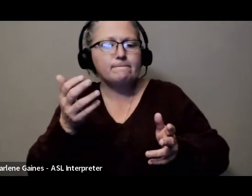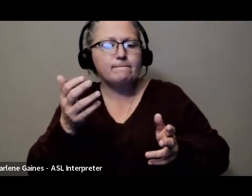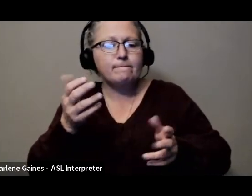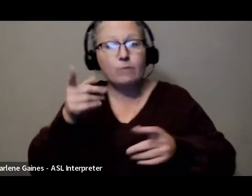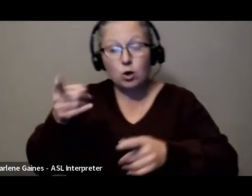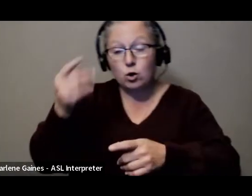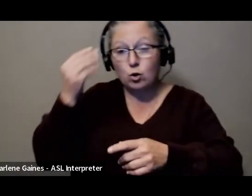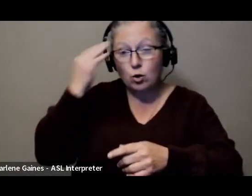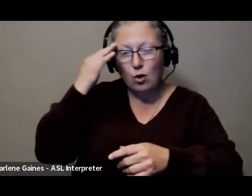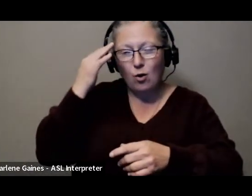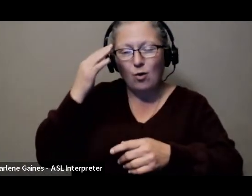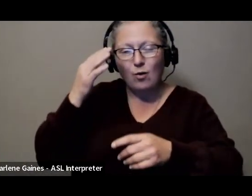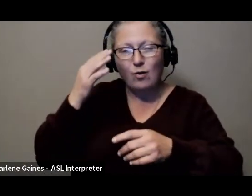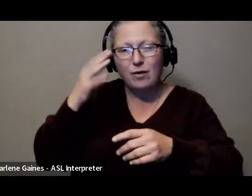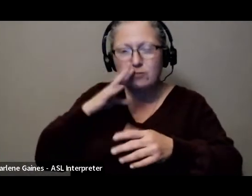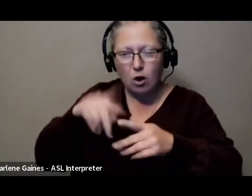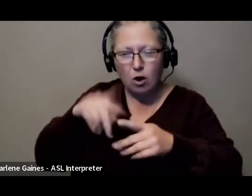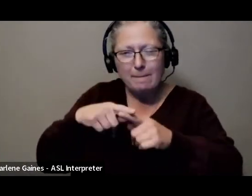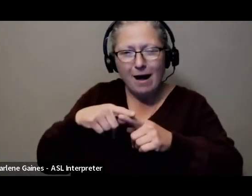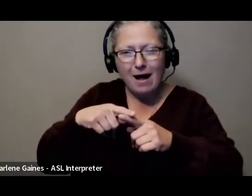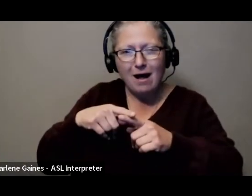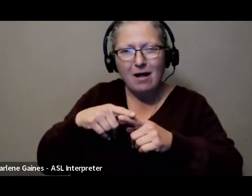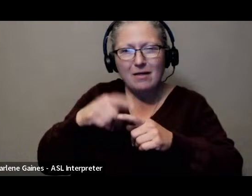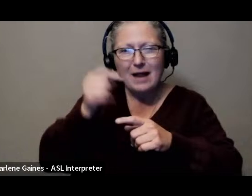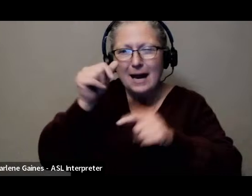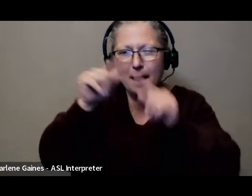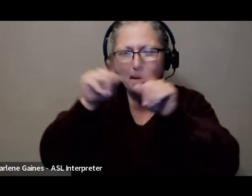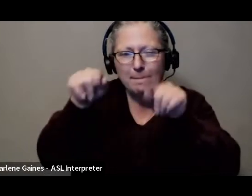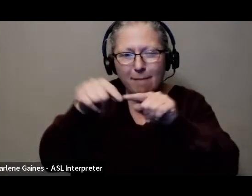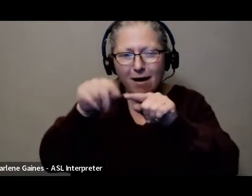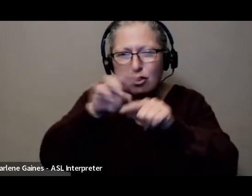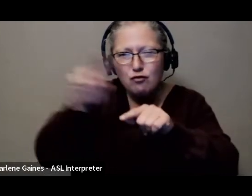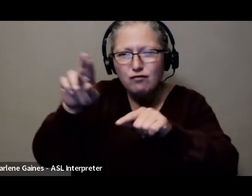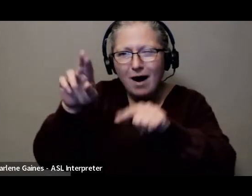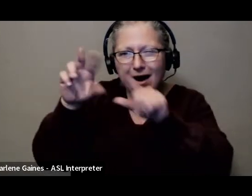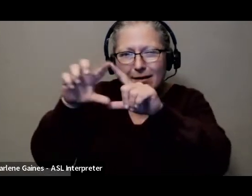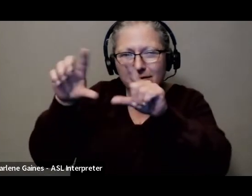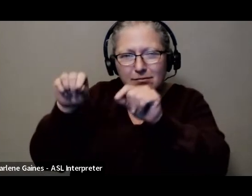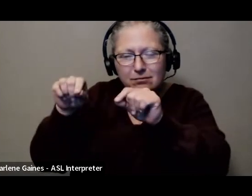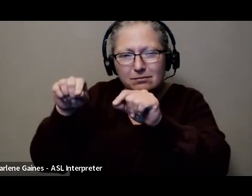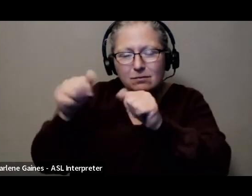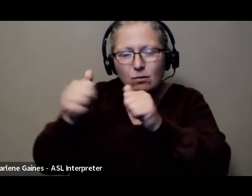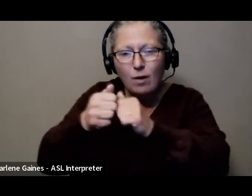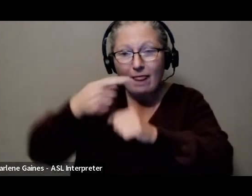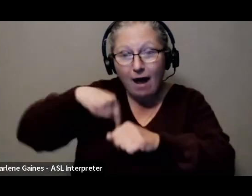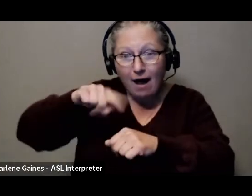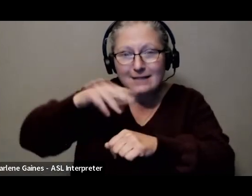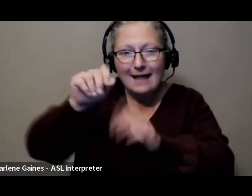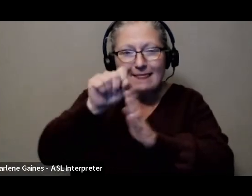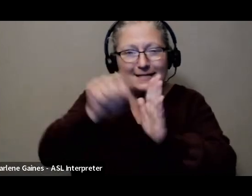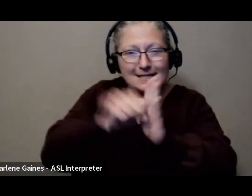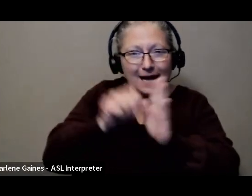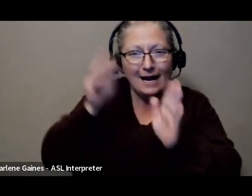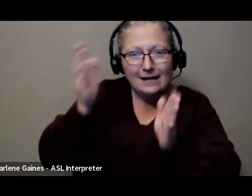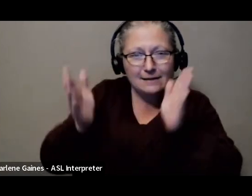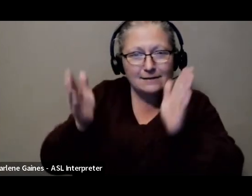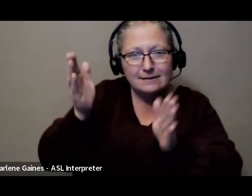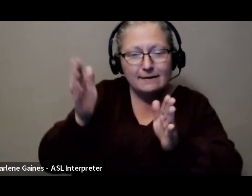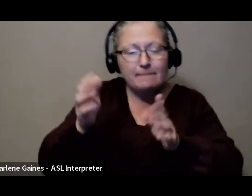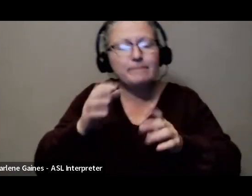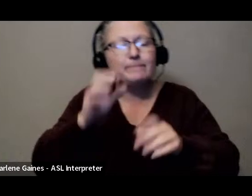know, the symbol, you know, the things I'm talking about over the little boxes to the right with us and with the state.